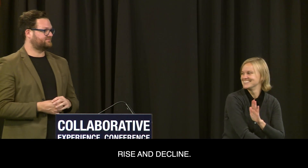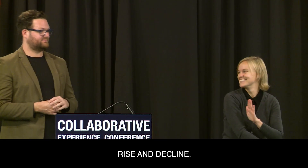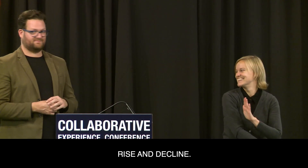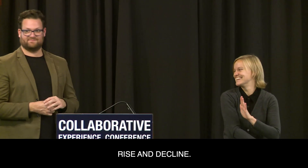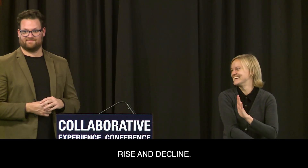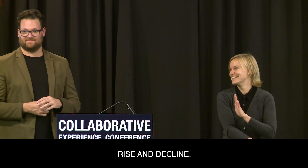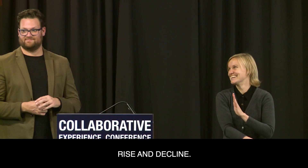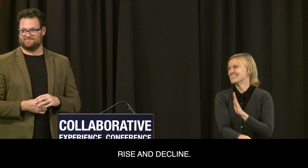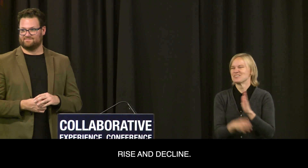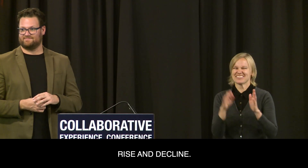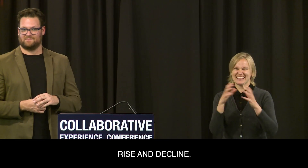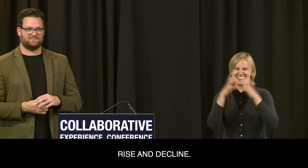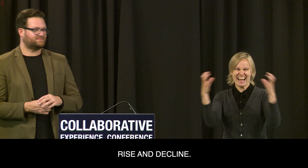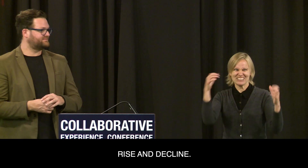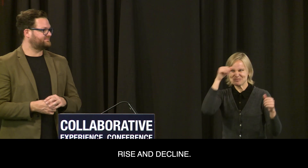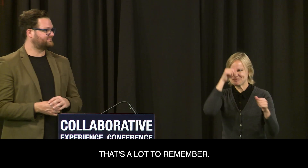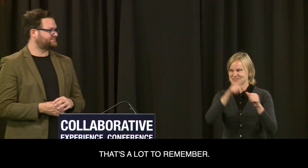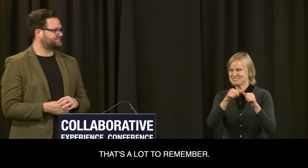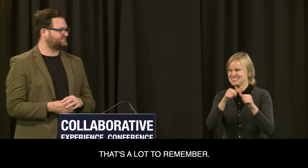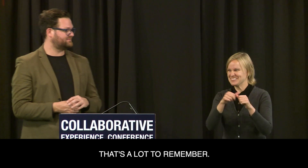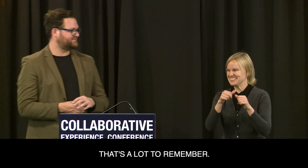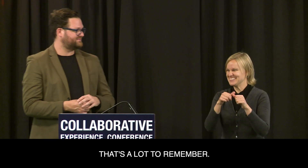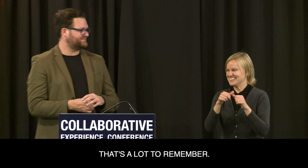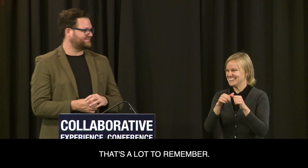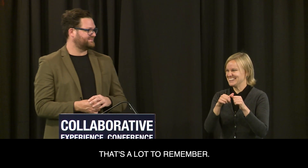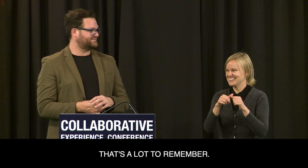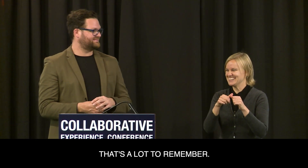Rise and decline. That's a lot to remember.